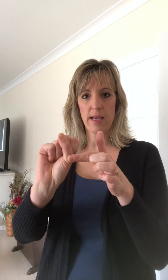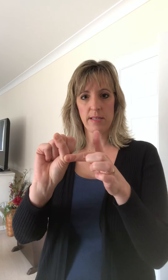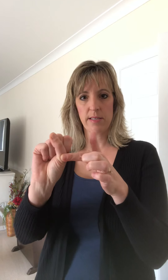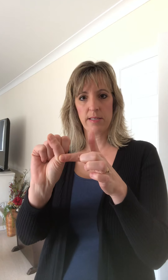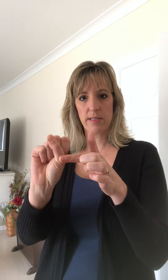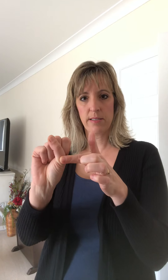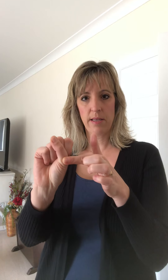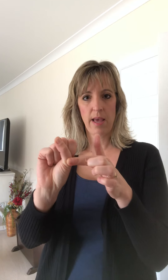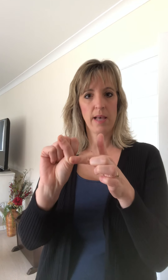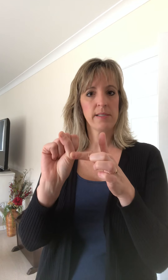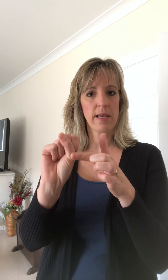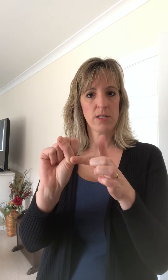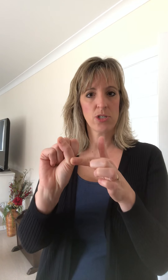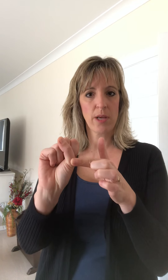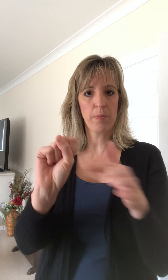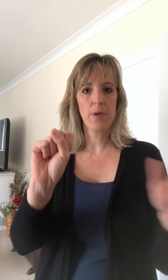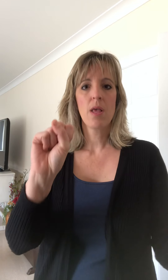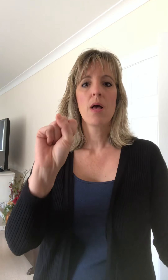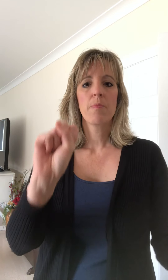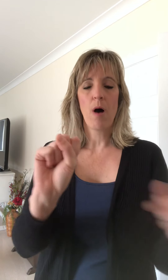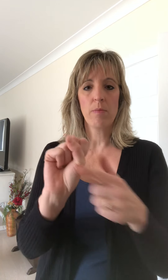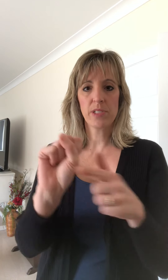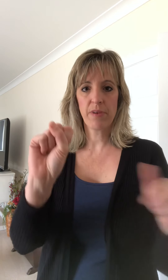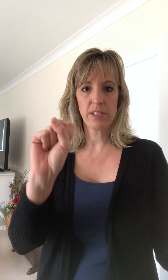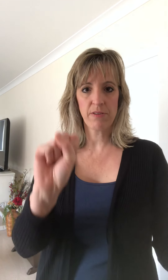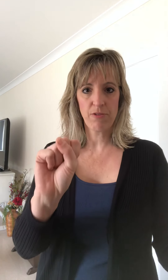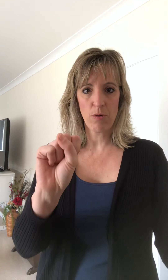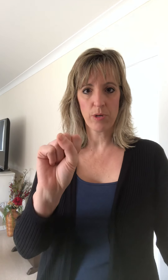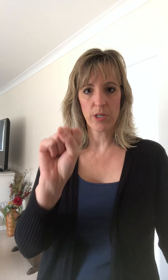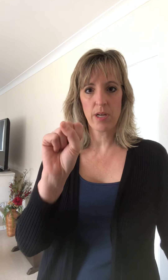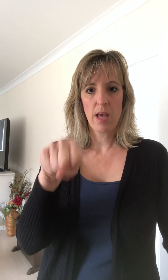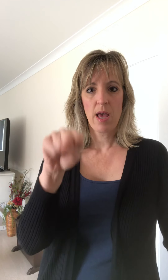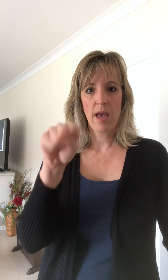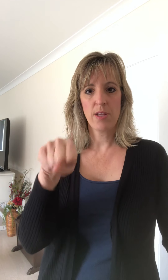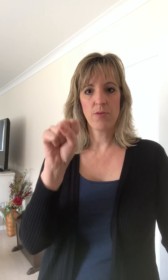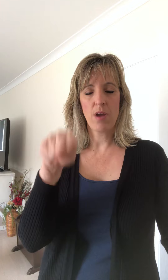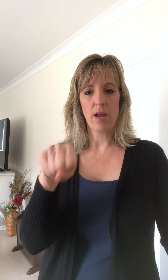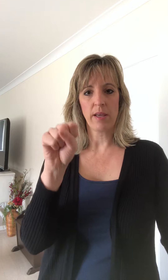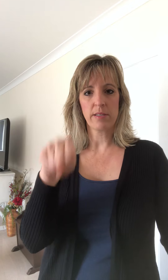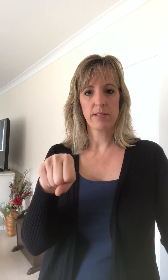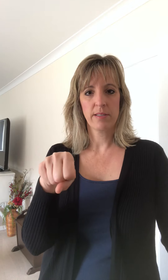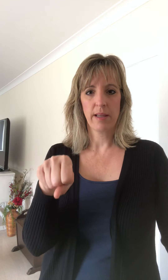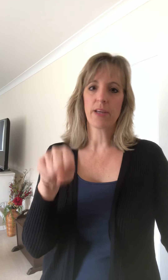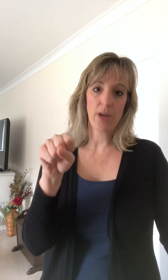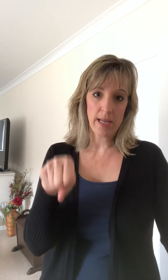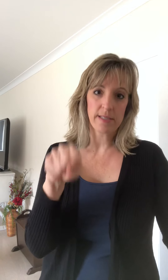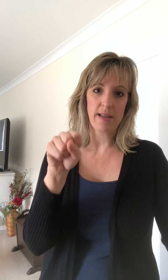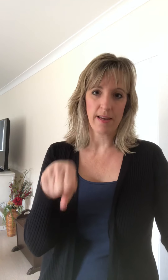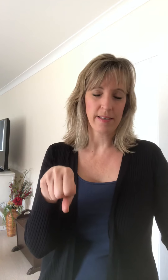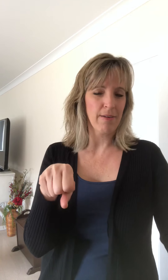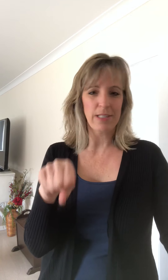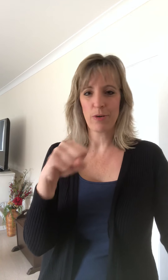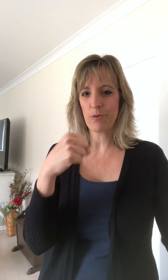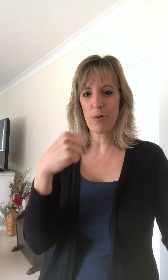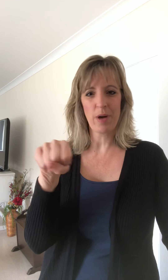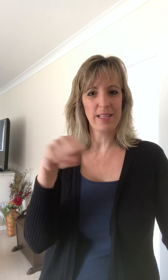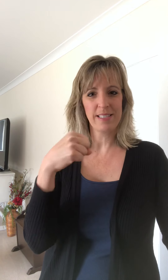hand shape. Palm is facing forward, and you nod it, like your head is nodding. Now, I don't know why this